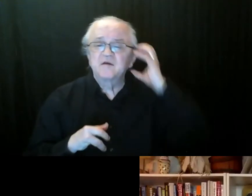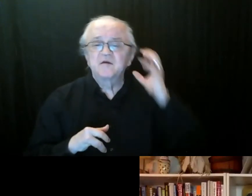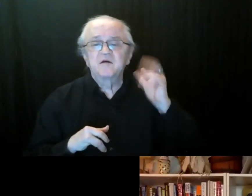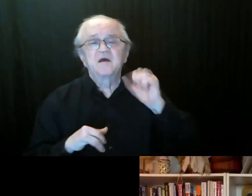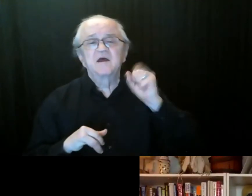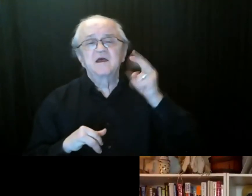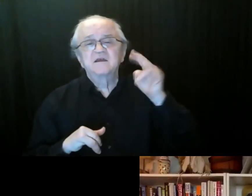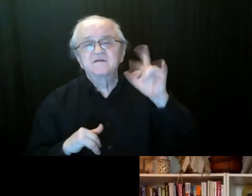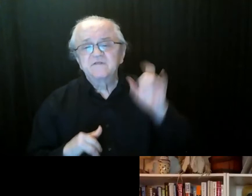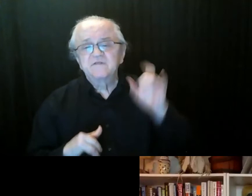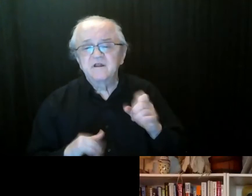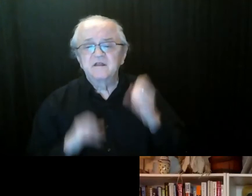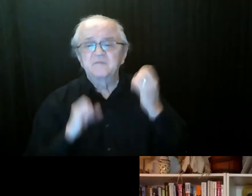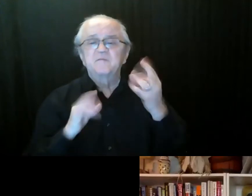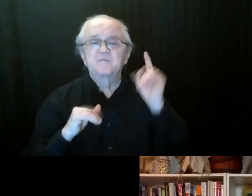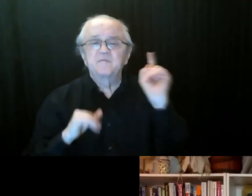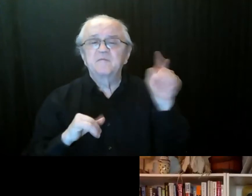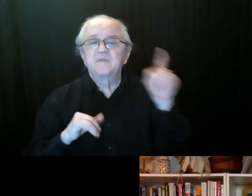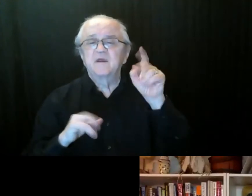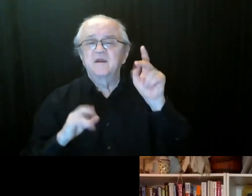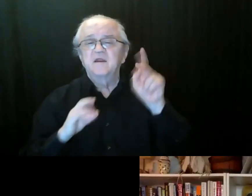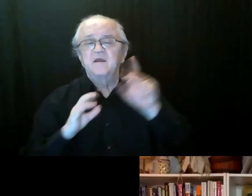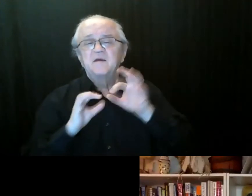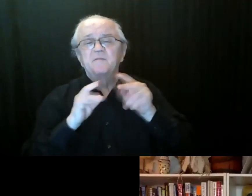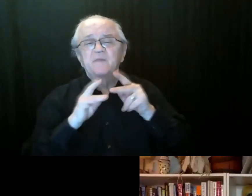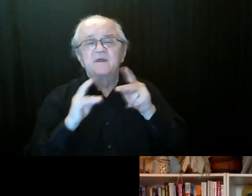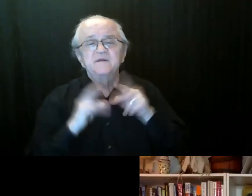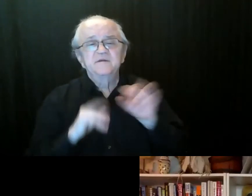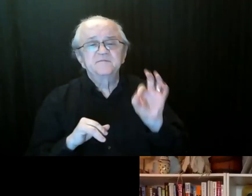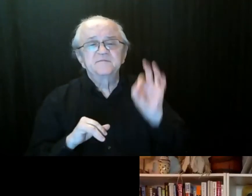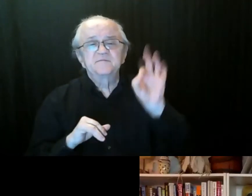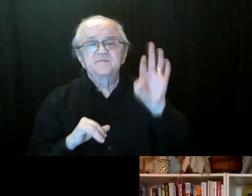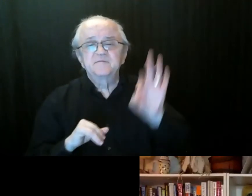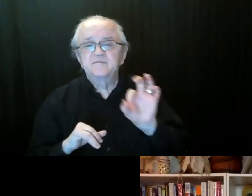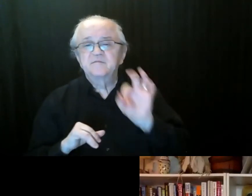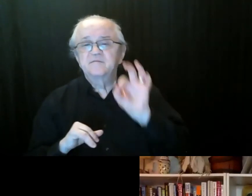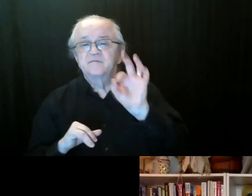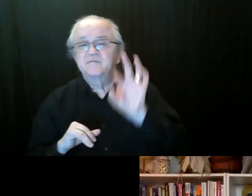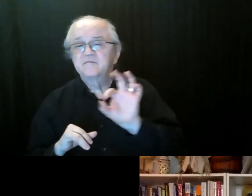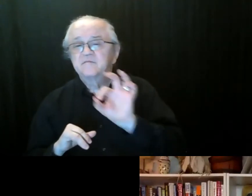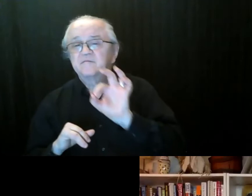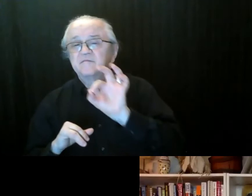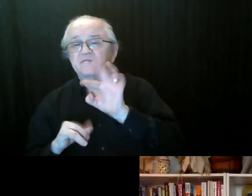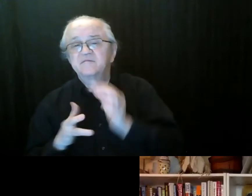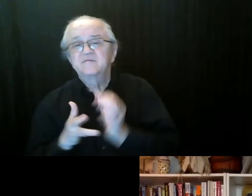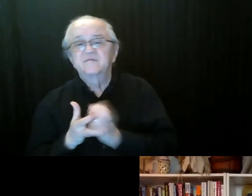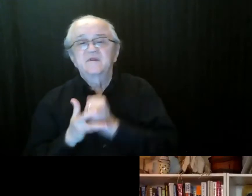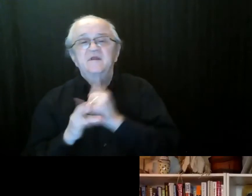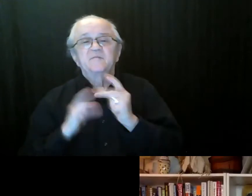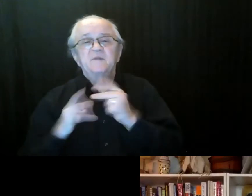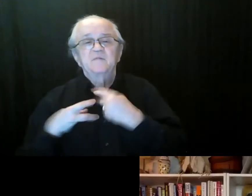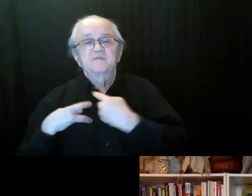telling stories and planting seeds to create opportunities for others to hear and tell stories as well,